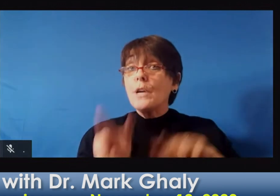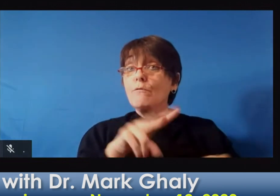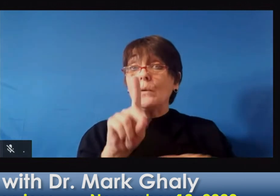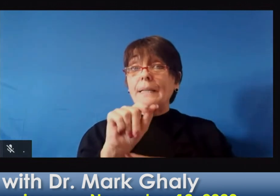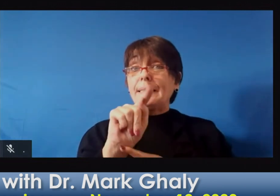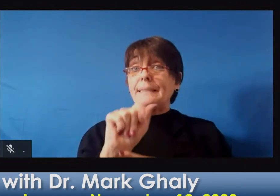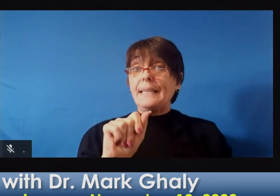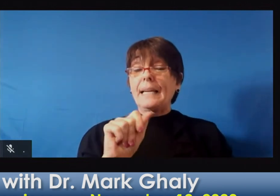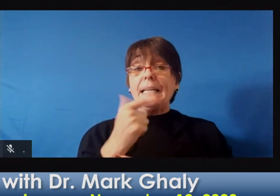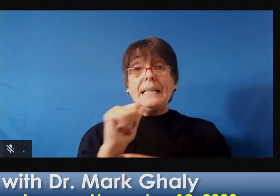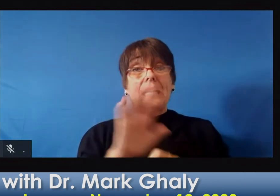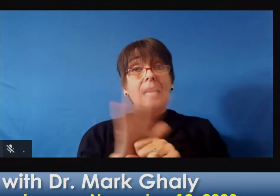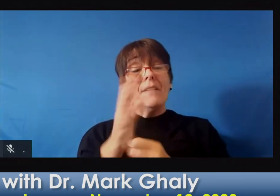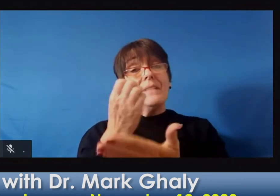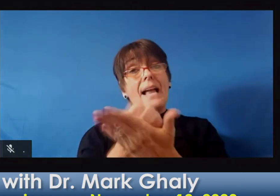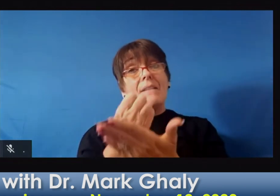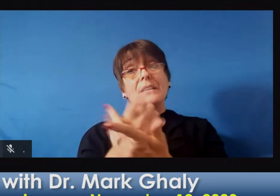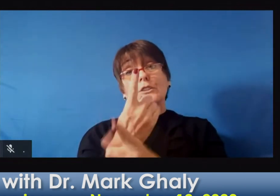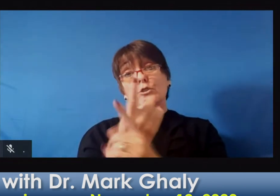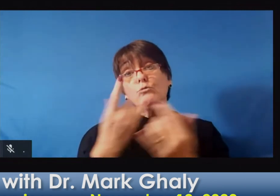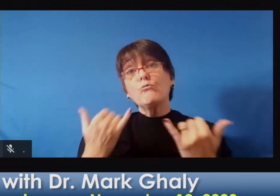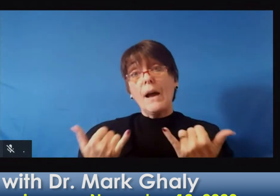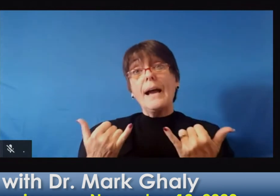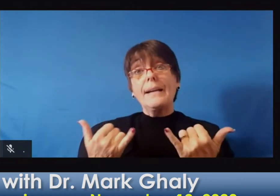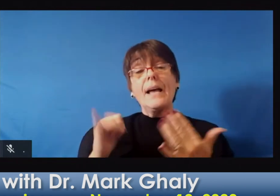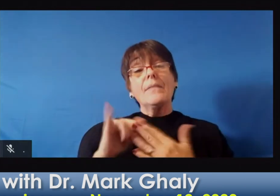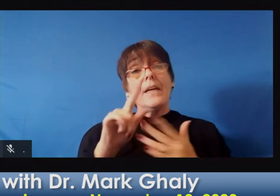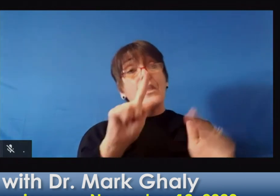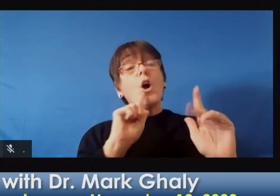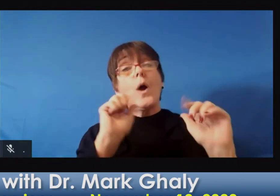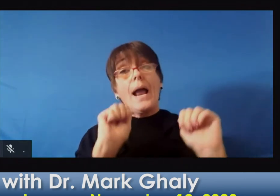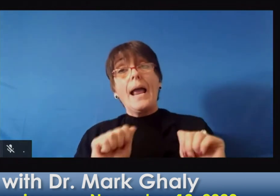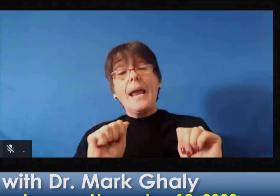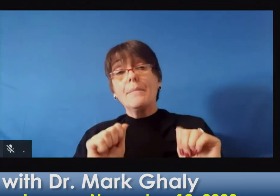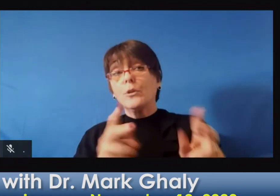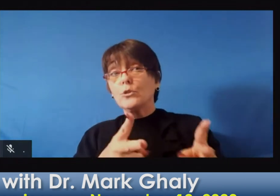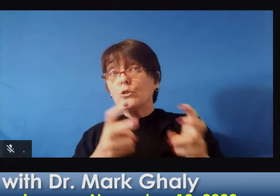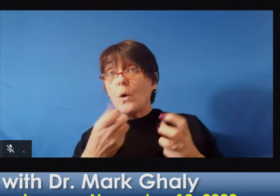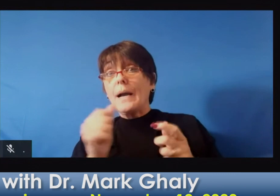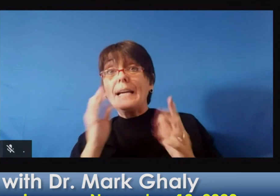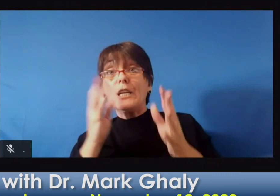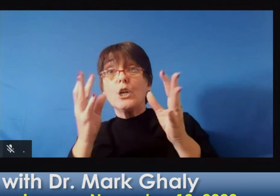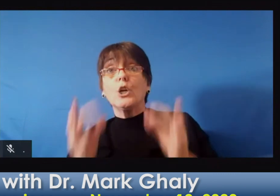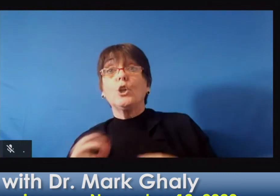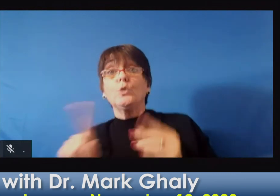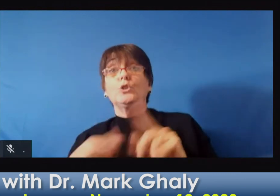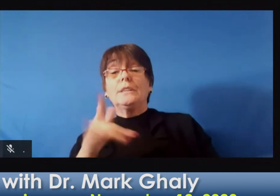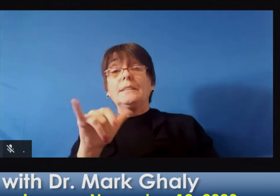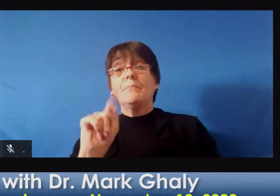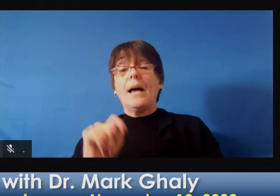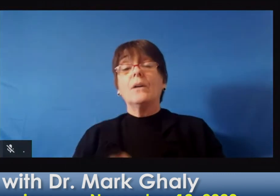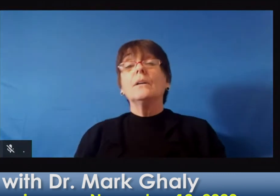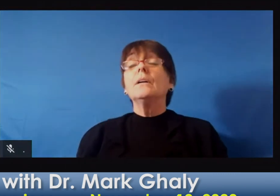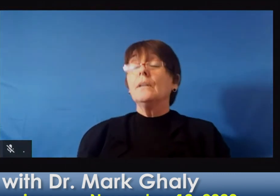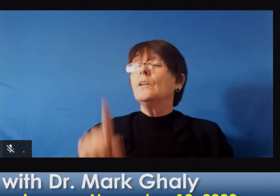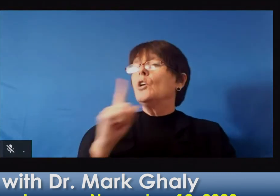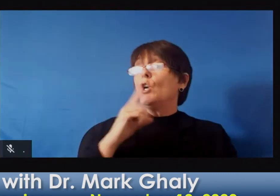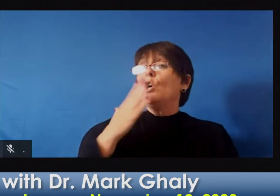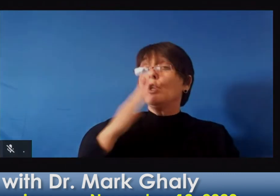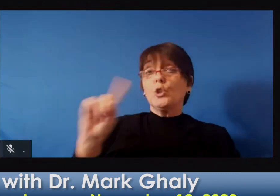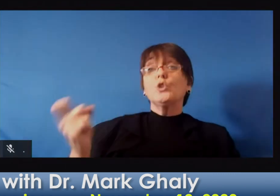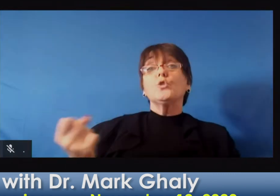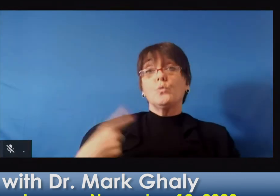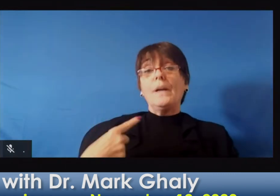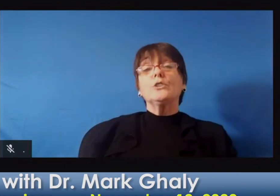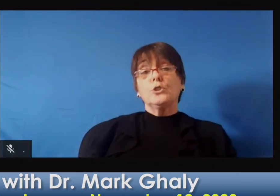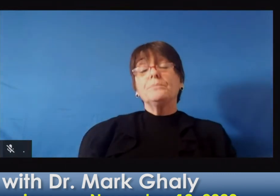there enough evidence at this point that they're able to draw any conclusions about it? Yeah, no, so excellent question.